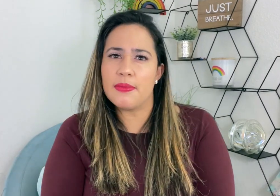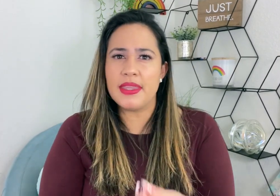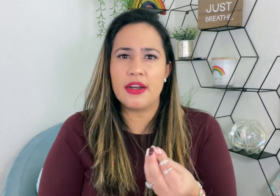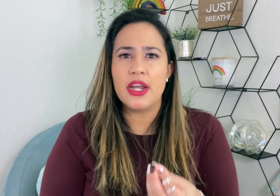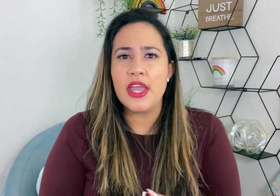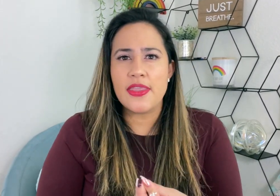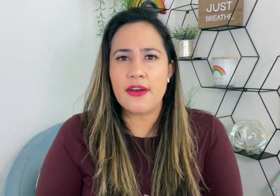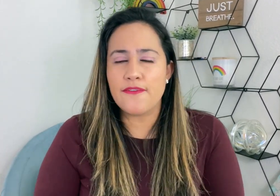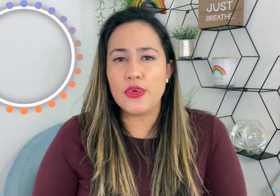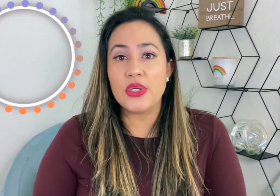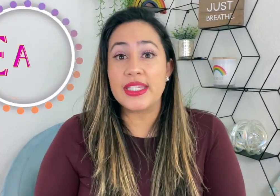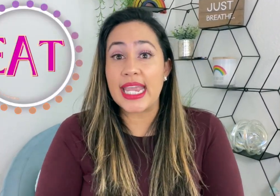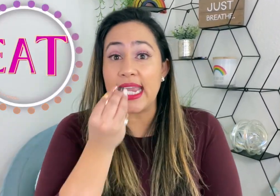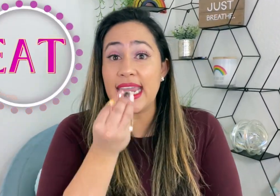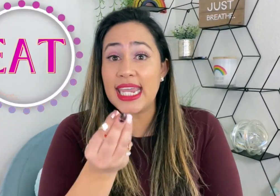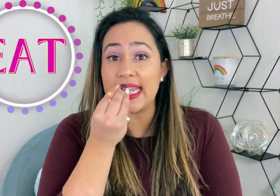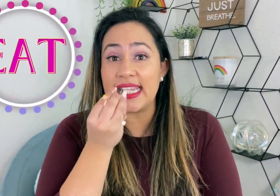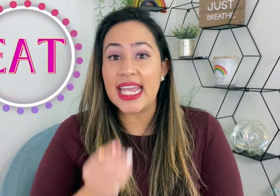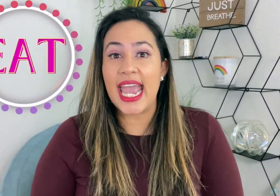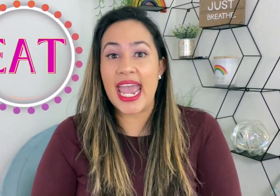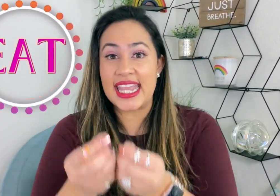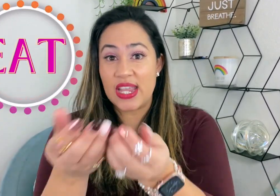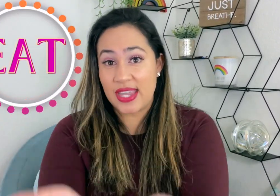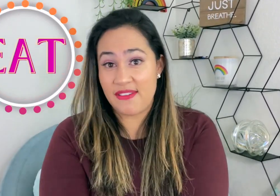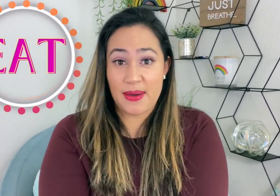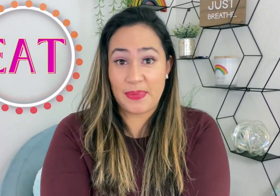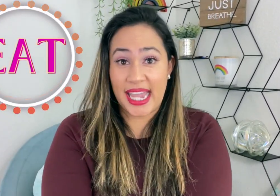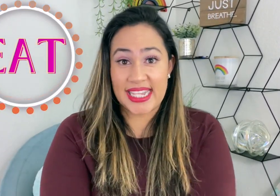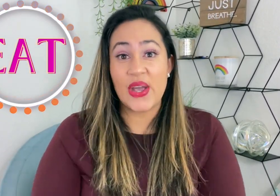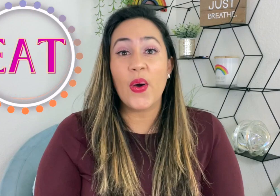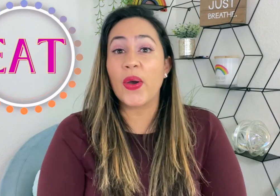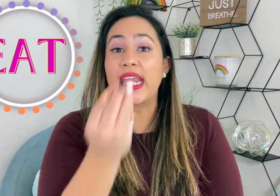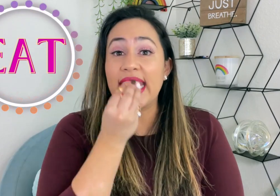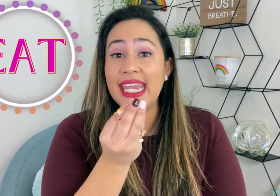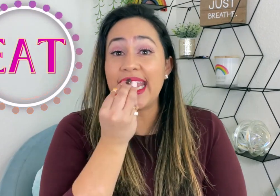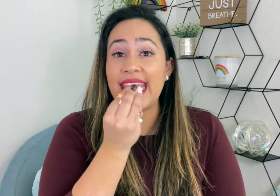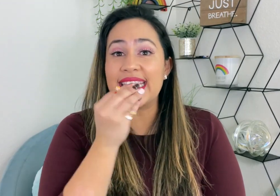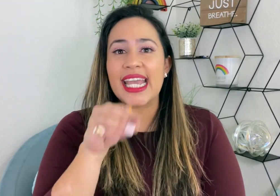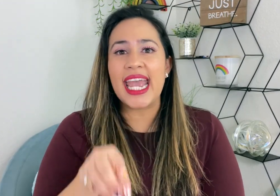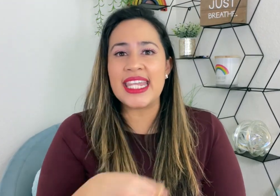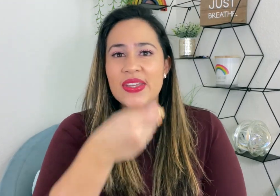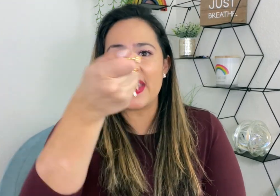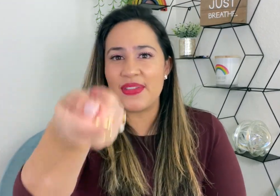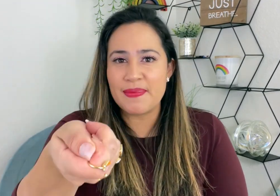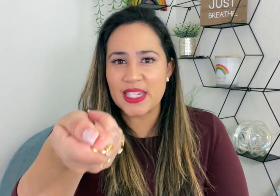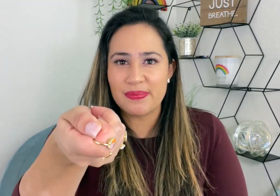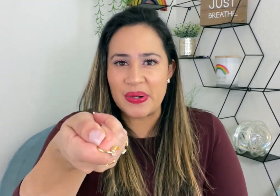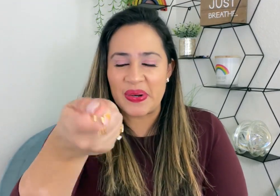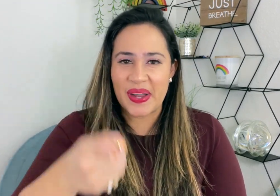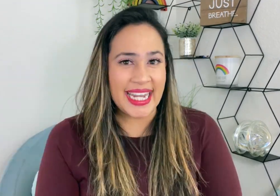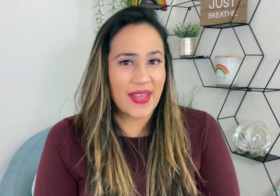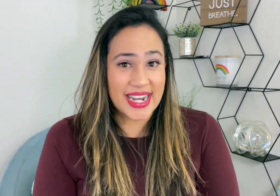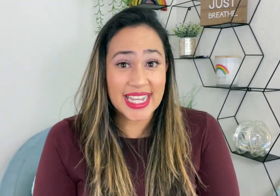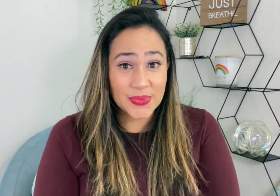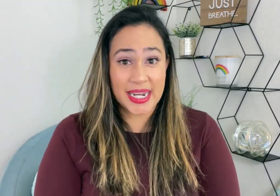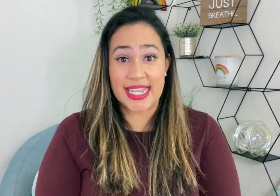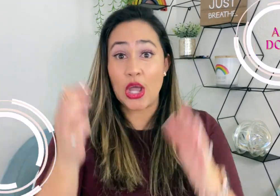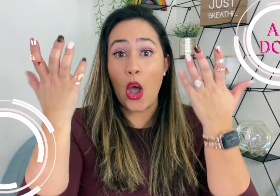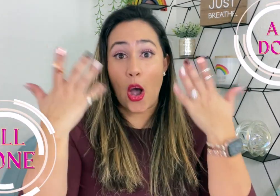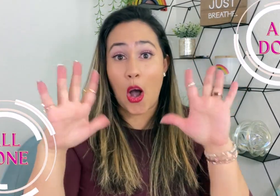their food, you say, eat, and then you give their plate, or eat, and then you give them the spoon, okay? Now the next one is all